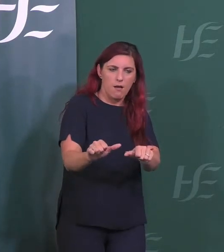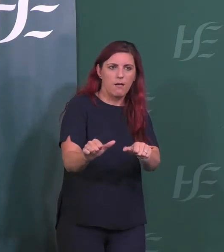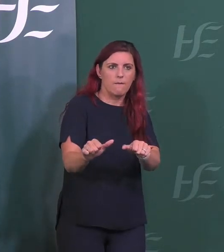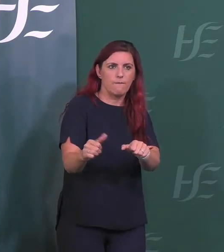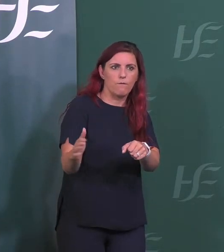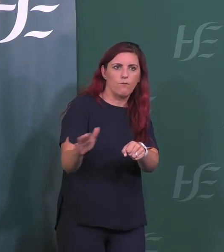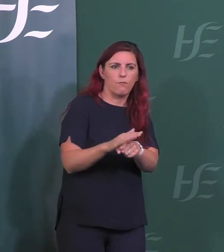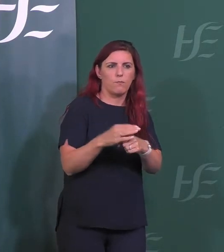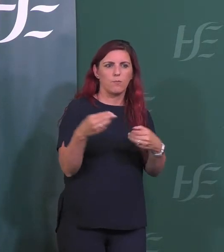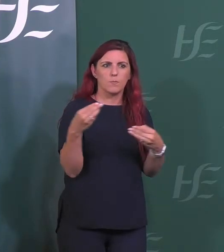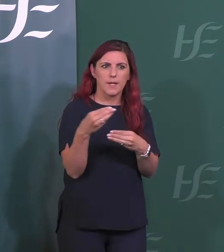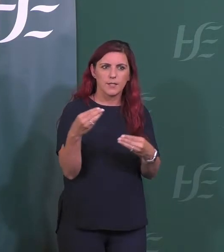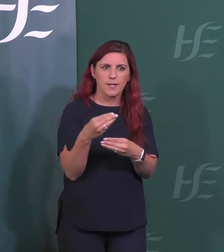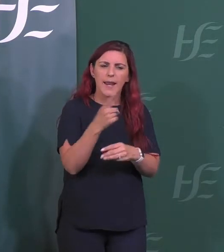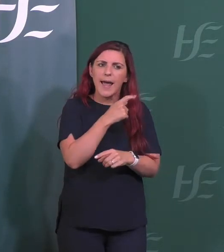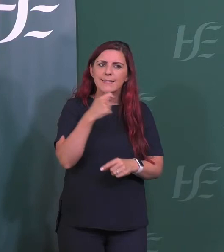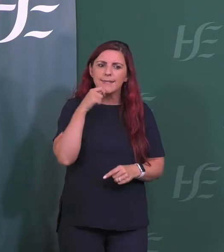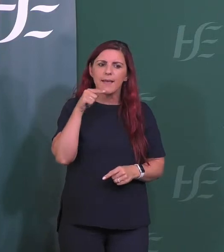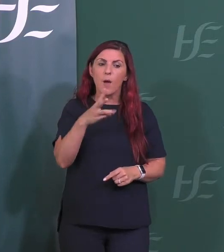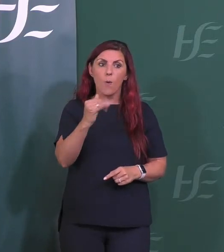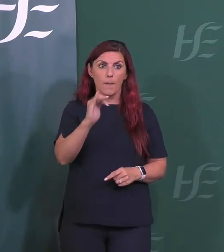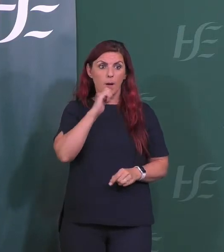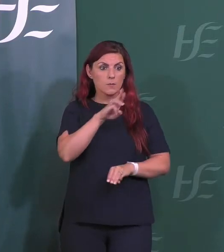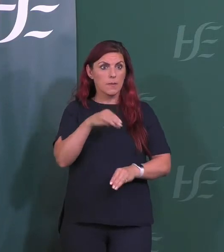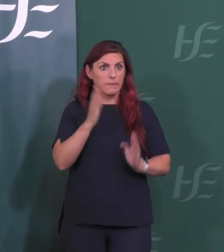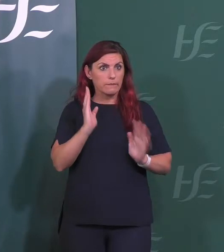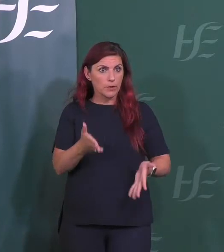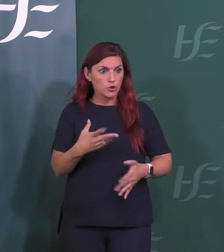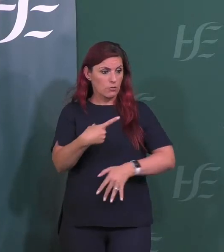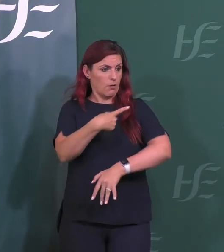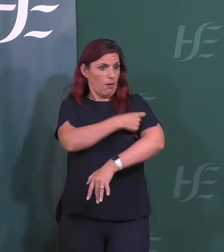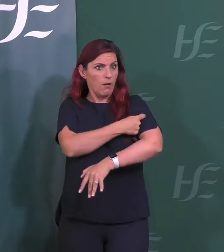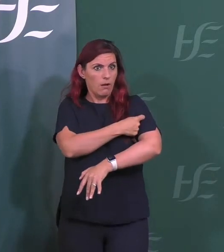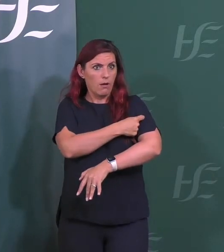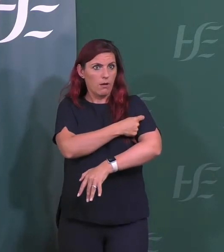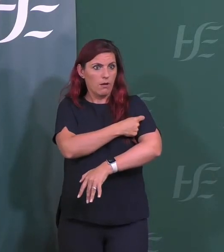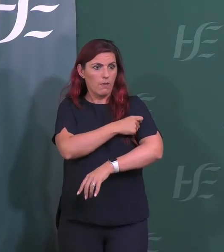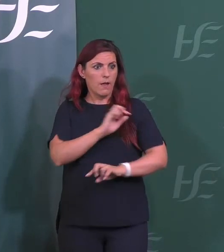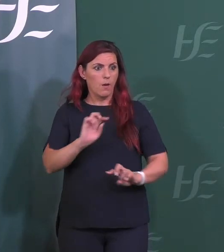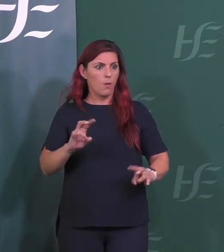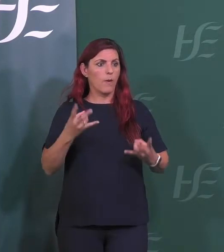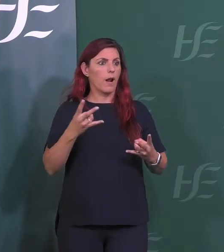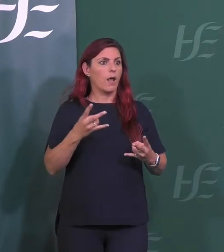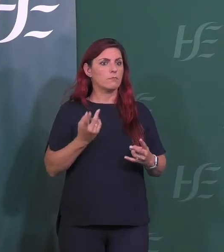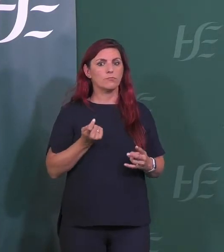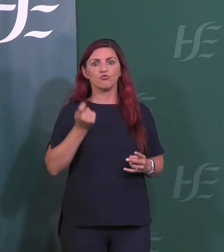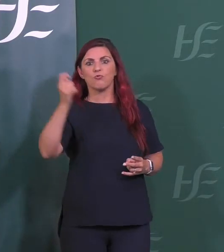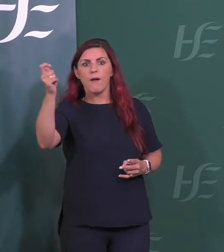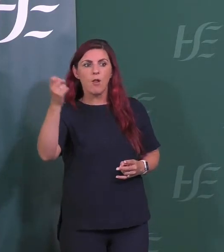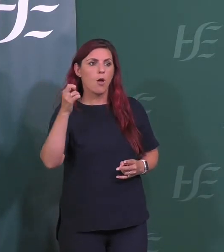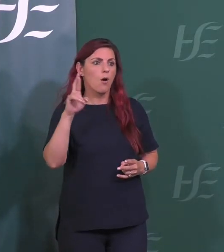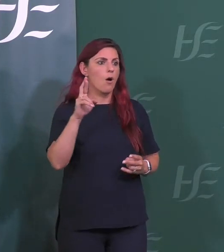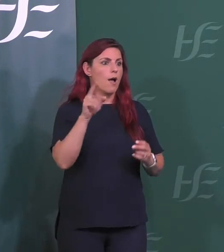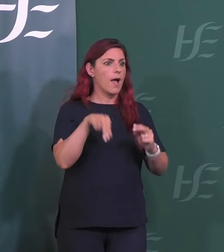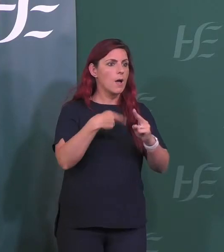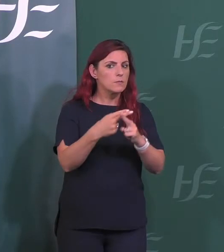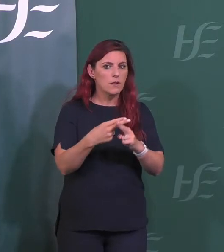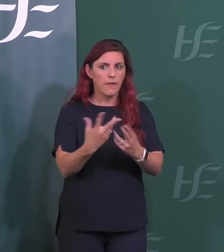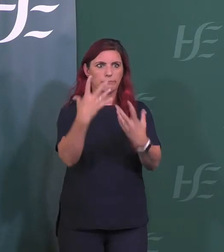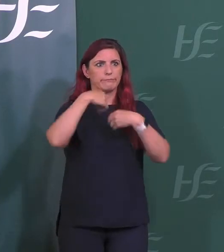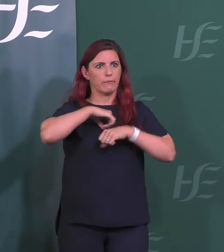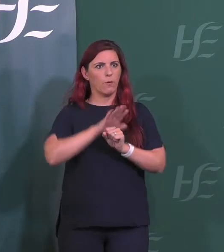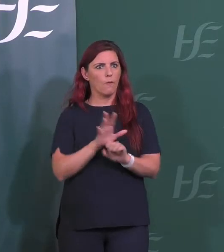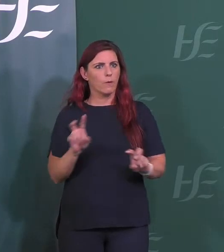that because we have seen incidents of people being vaccinated very quickly or immediately travelling away and contracting